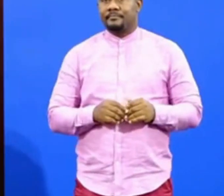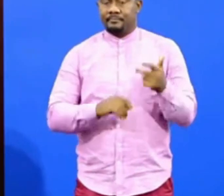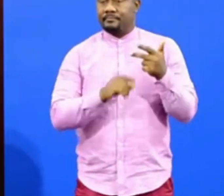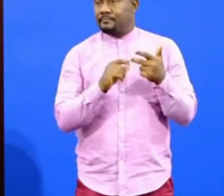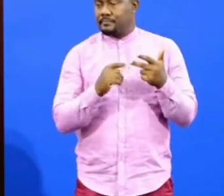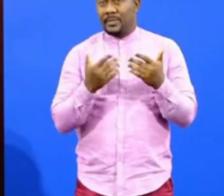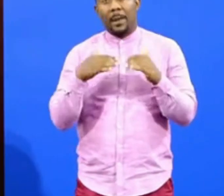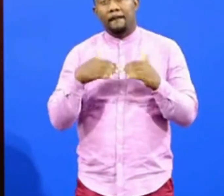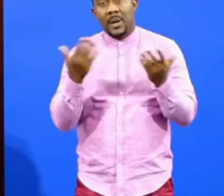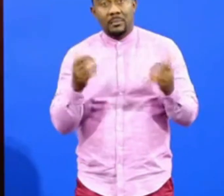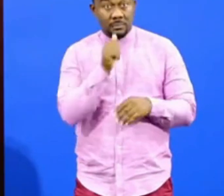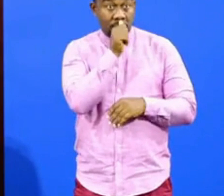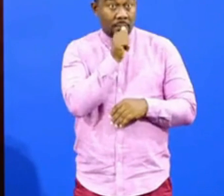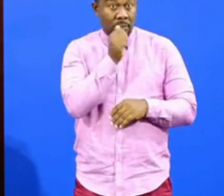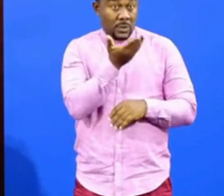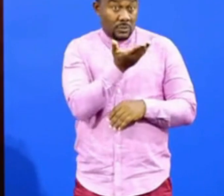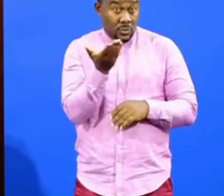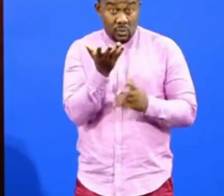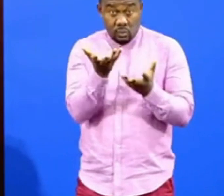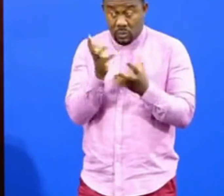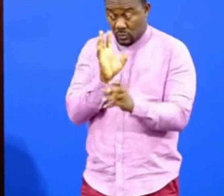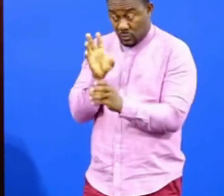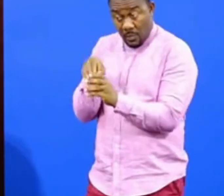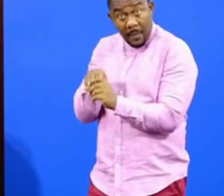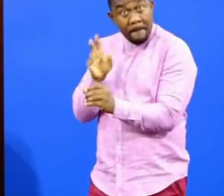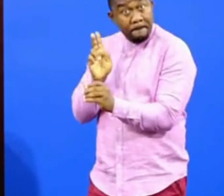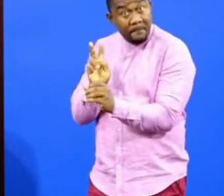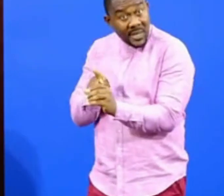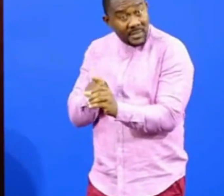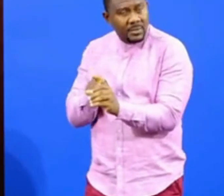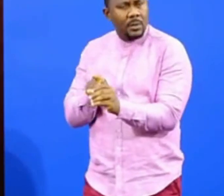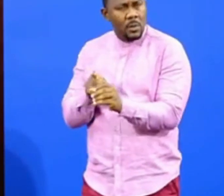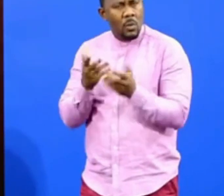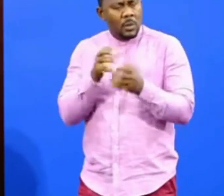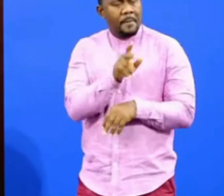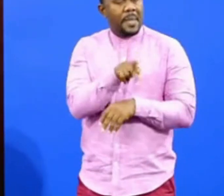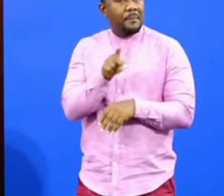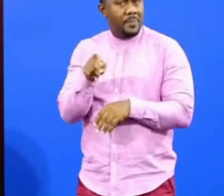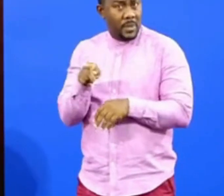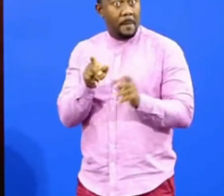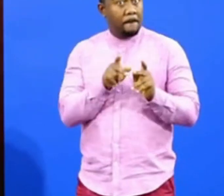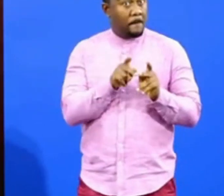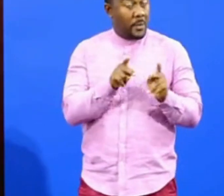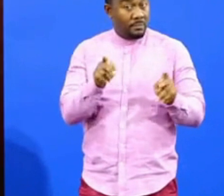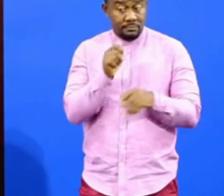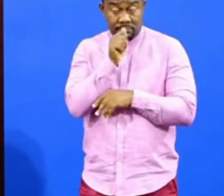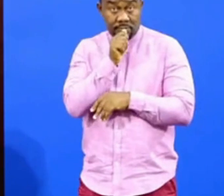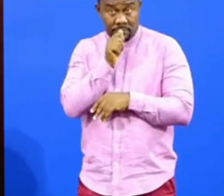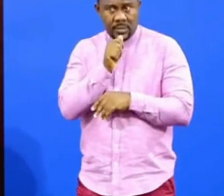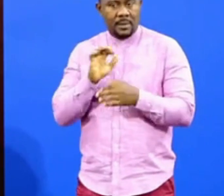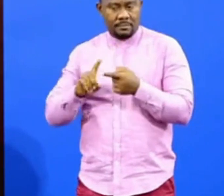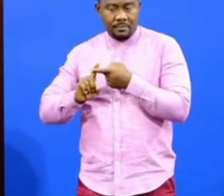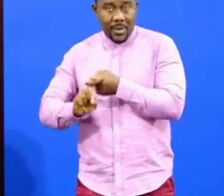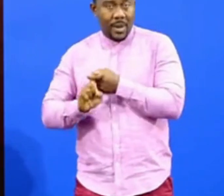be open to private sector participation. We are looking really to build a public-private partnership because there is a business, but at the same